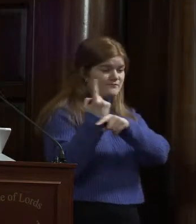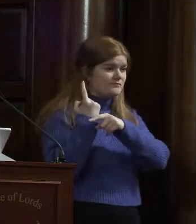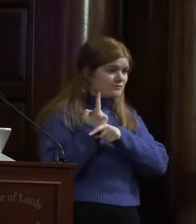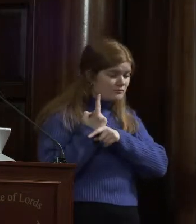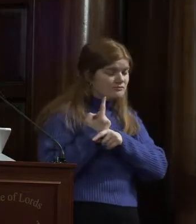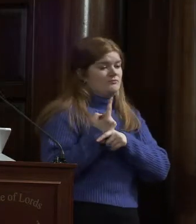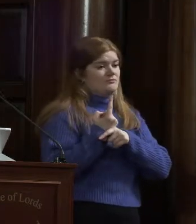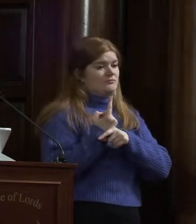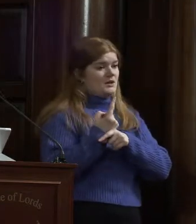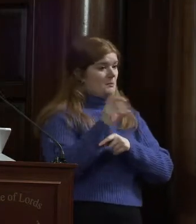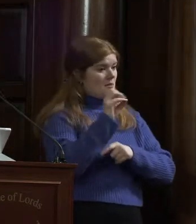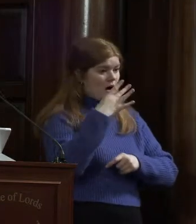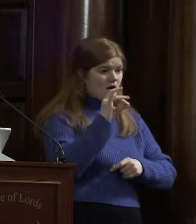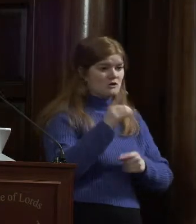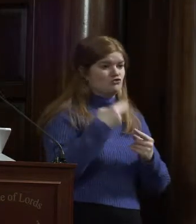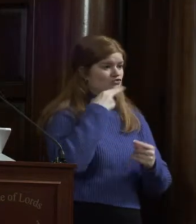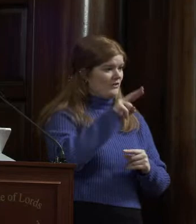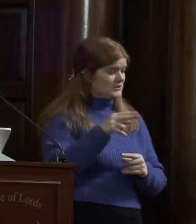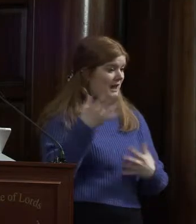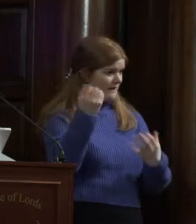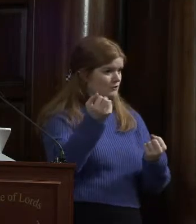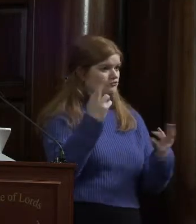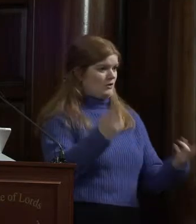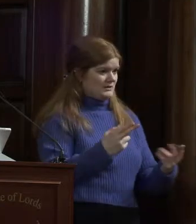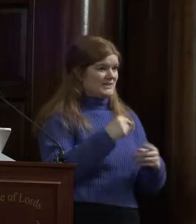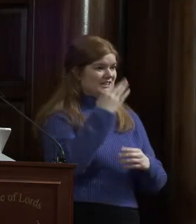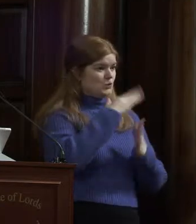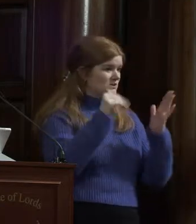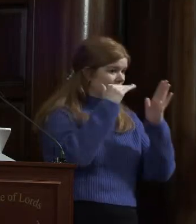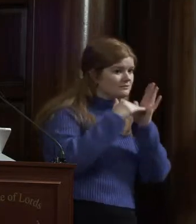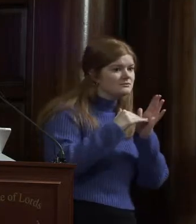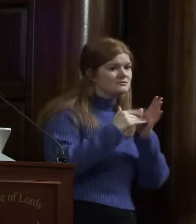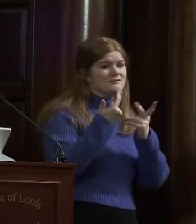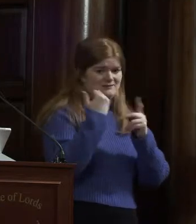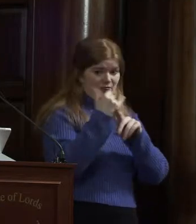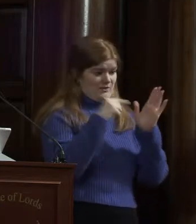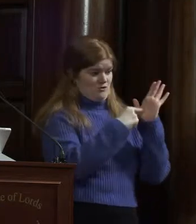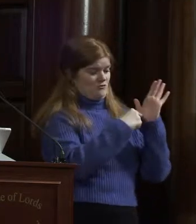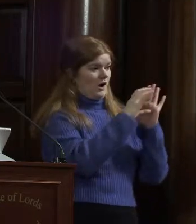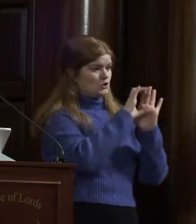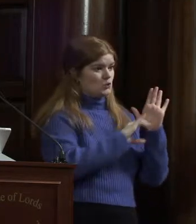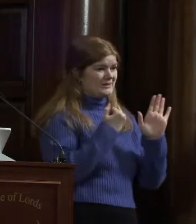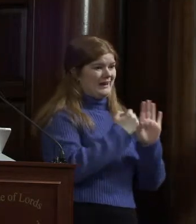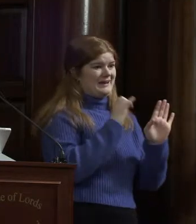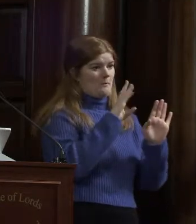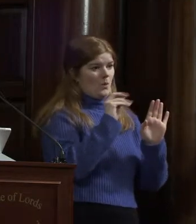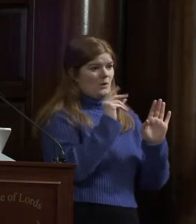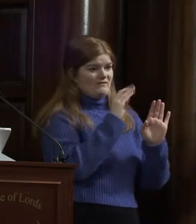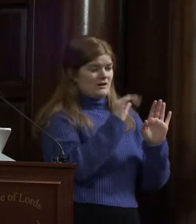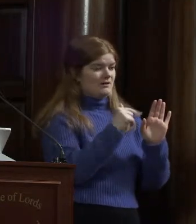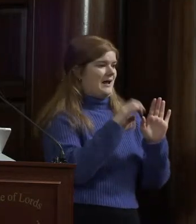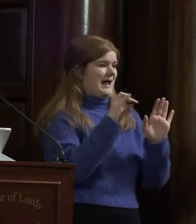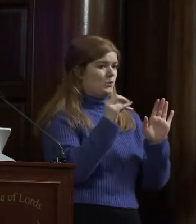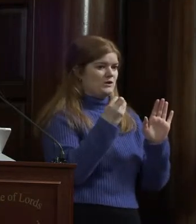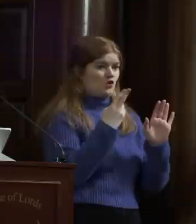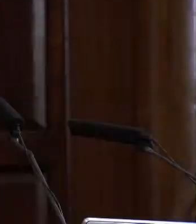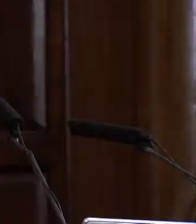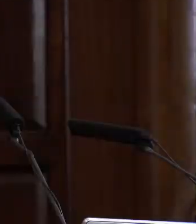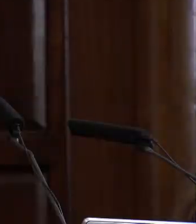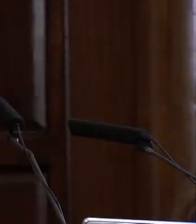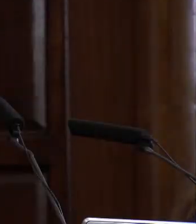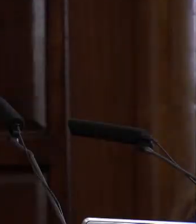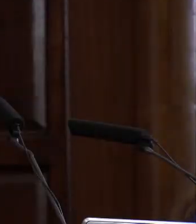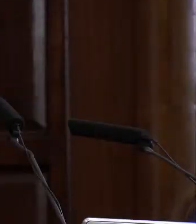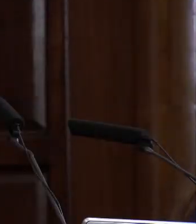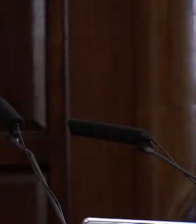that parks and rivers have these rights in New Zealand. It's in the Constitution in Ecuador and Bolivia. Really what we're doing here is